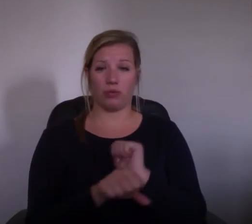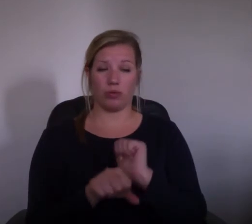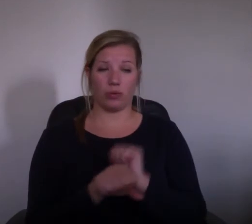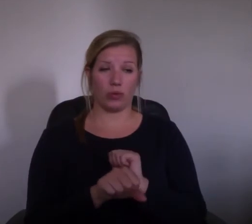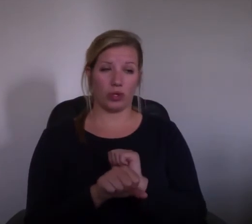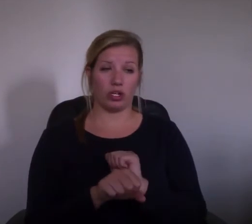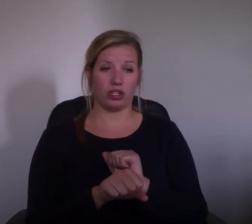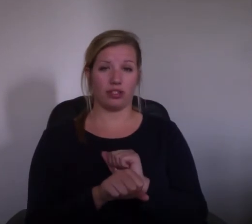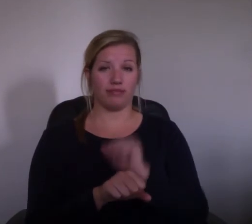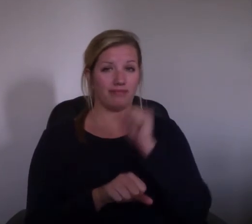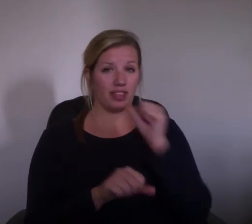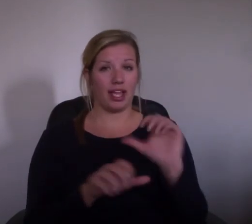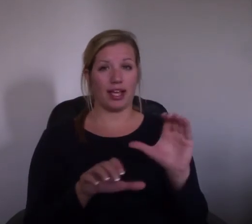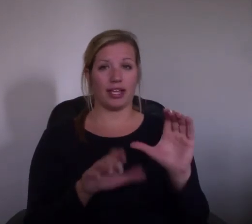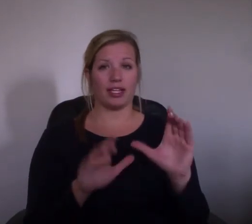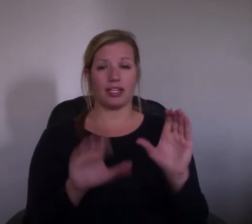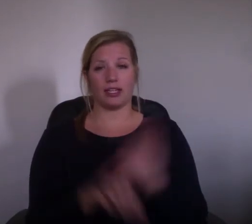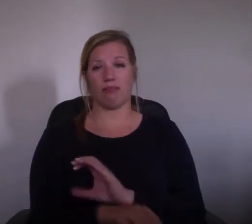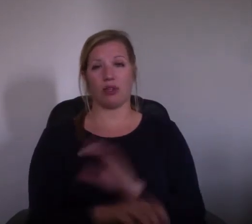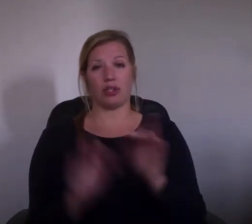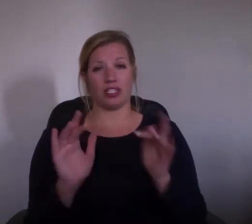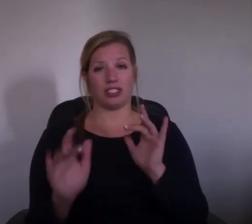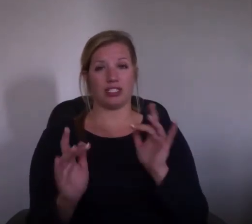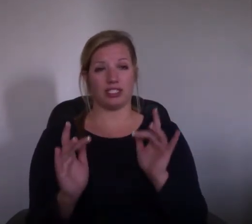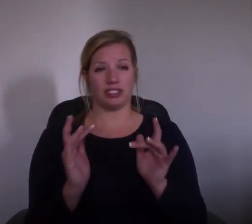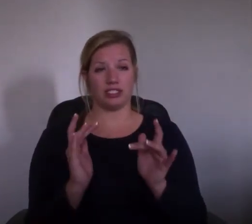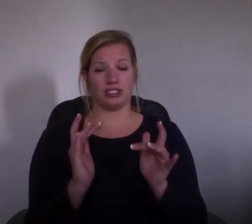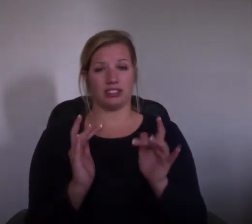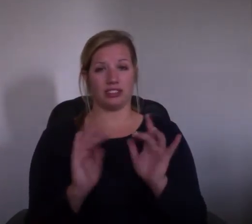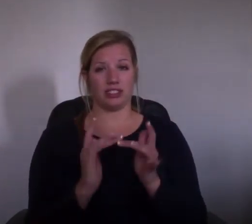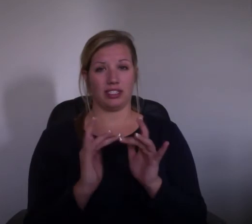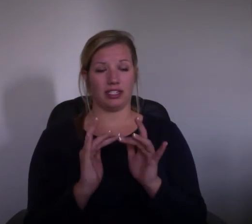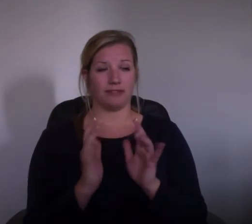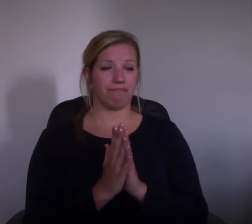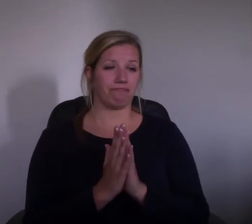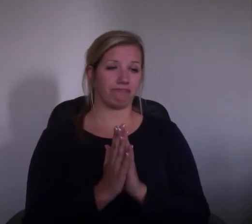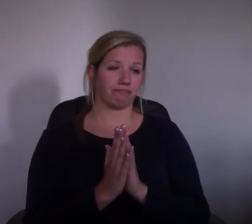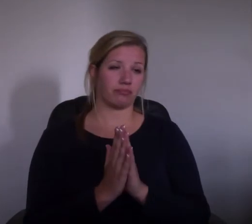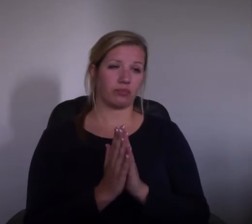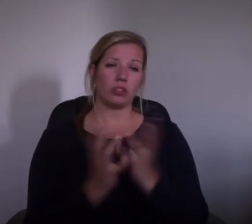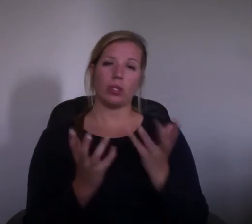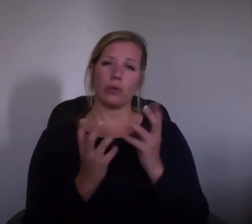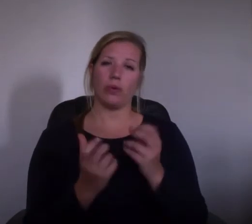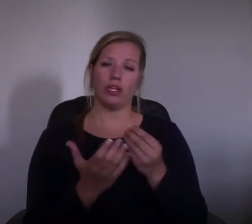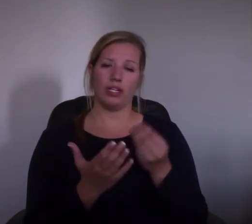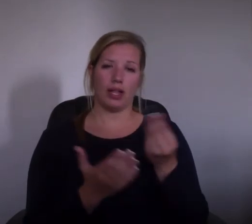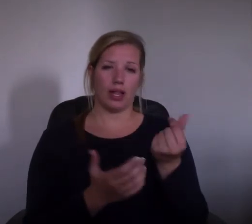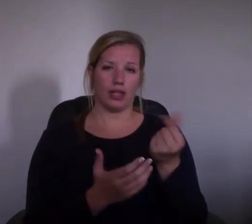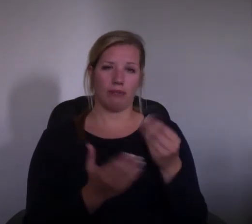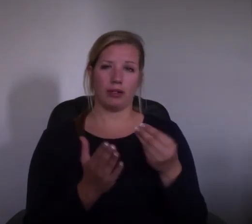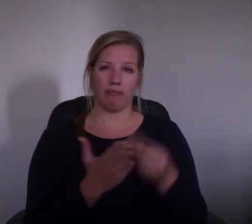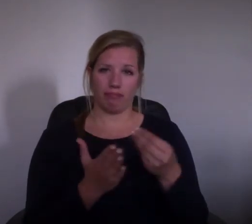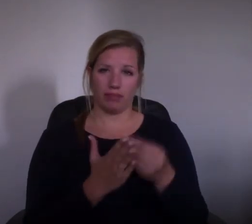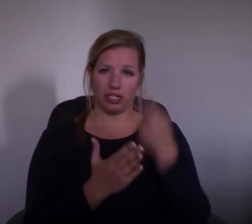connectivity. So you want to have a small amount of cash kept in a safe place that you can use to buy food, water, and fuel